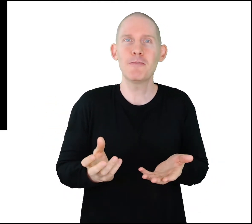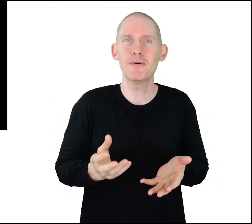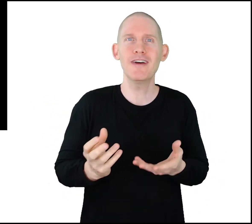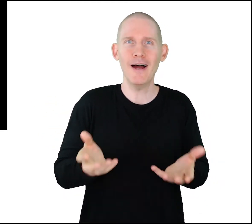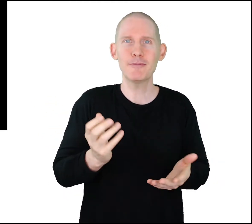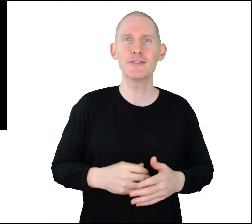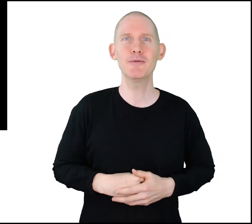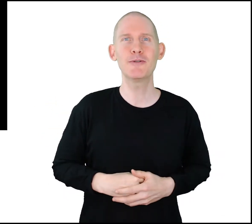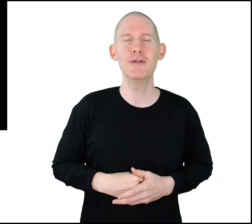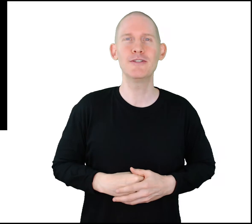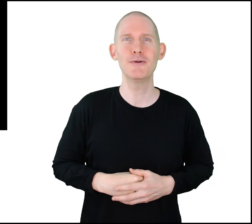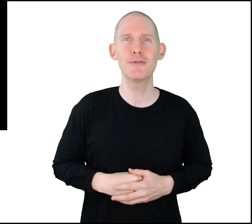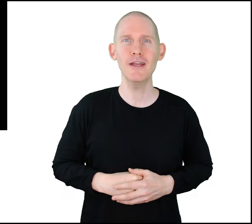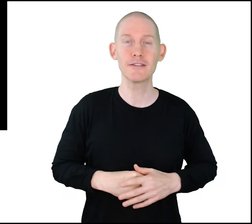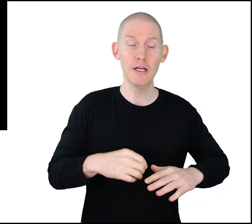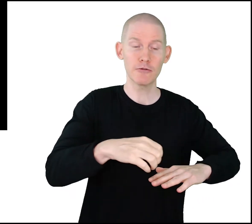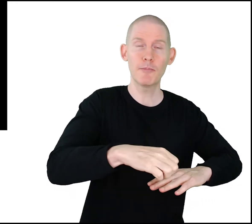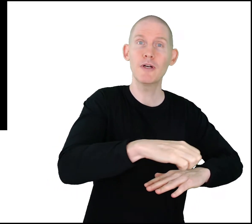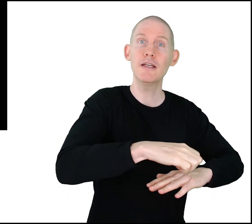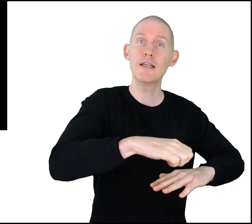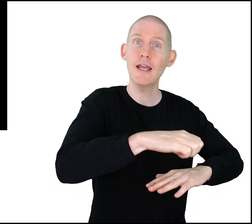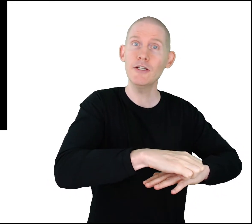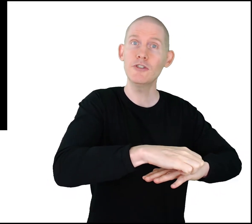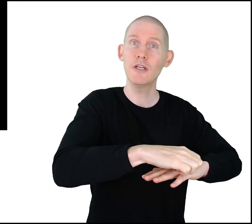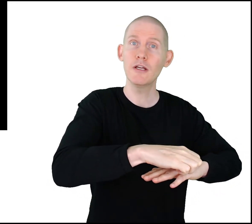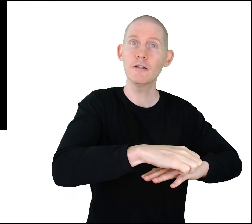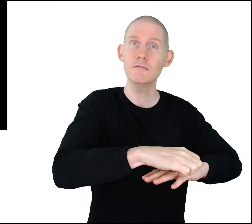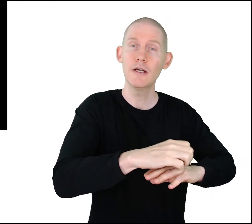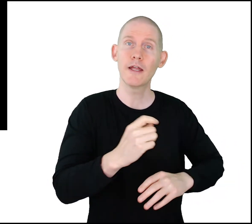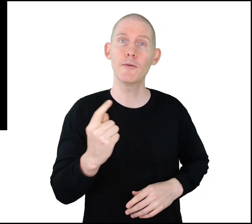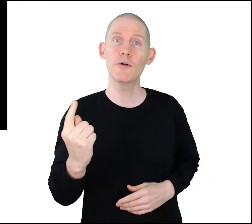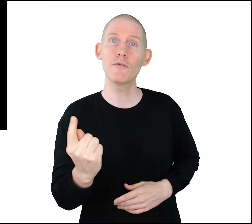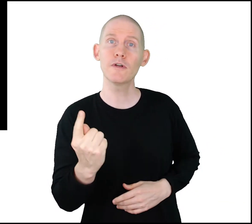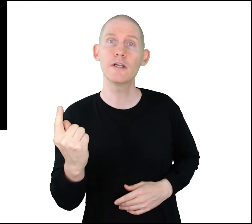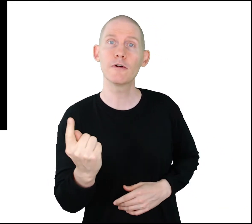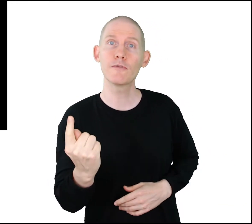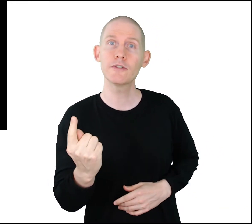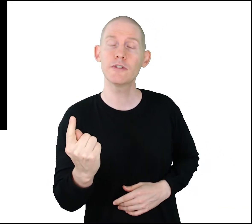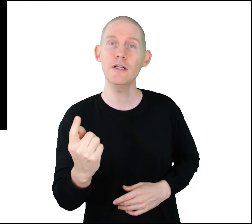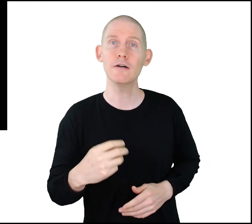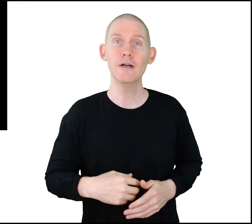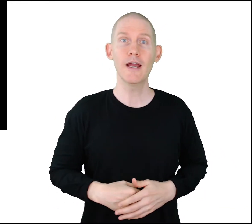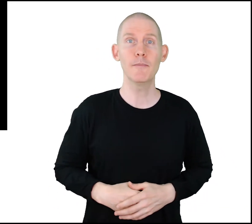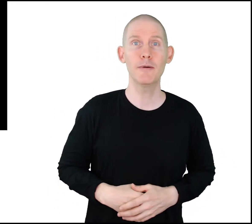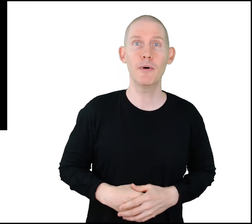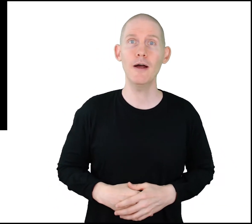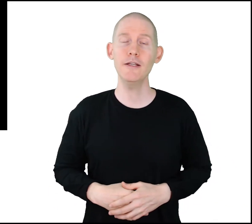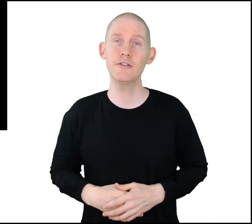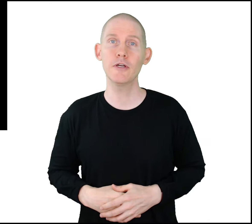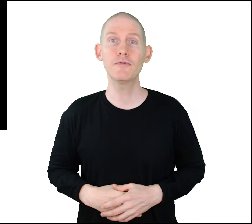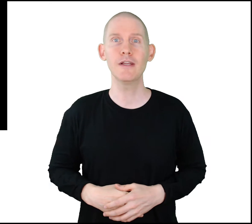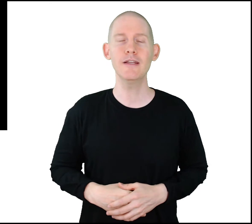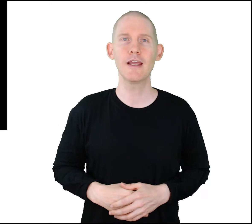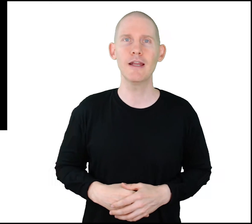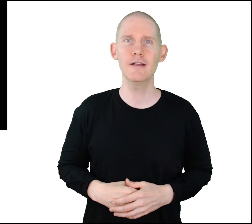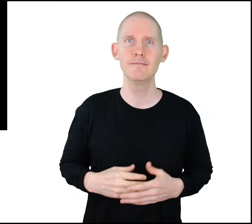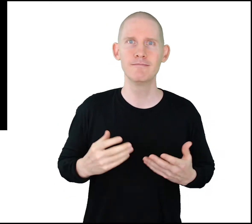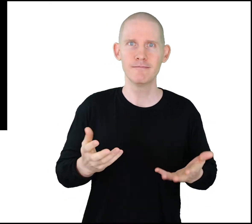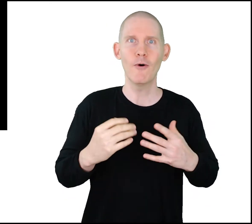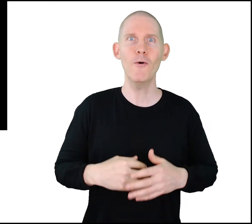people the options between two things. So I put engaged here, then I went over here for single. And my body shift indicated